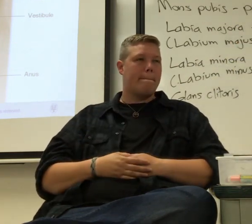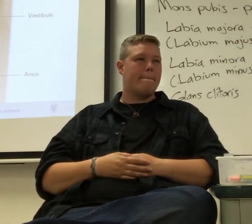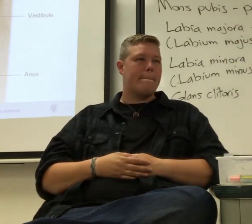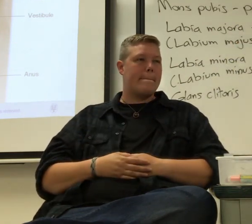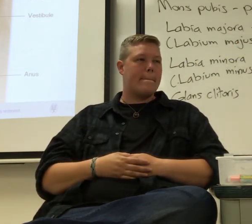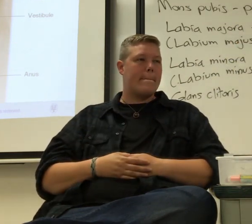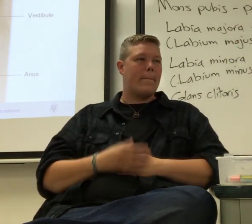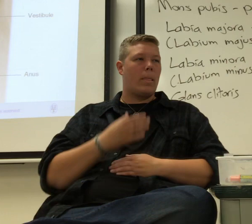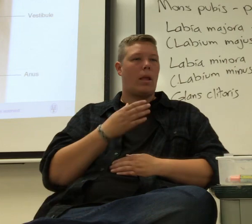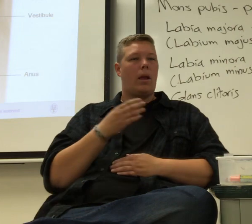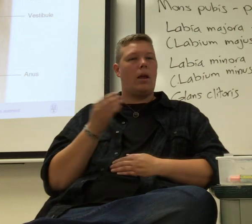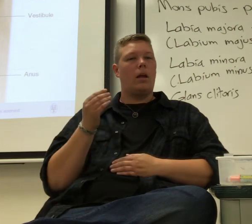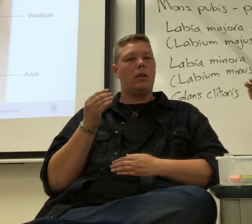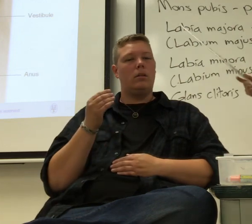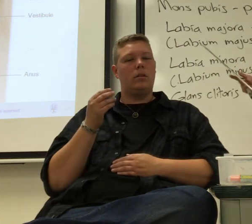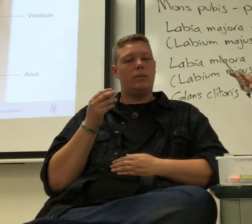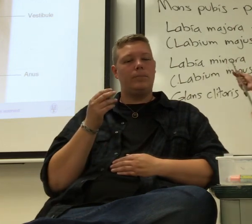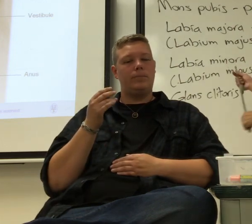And the